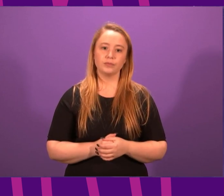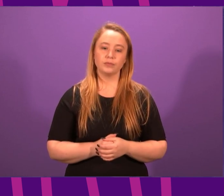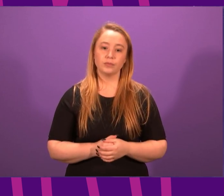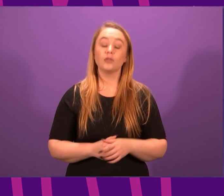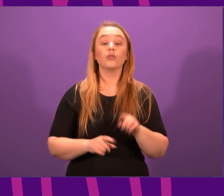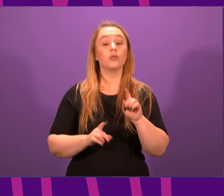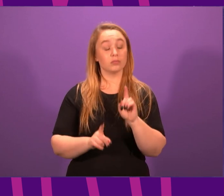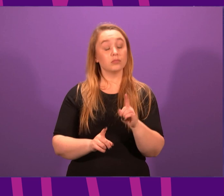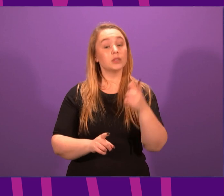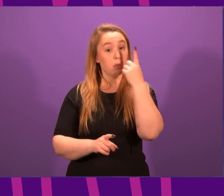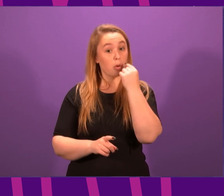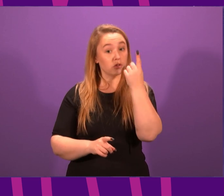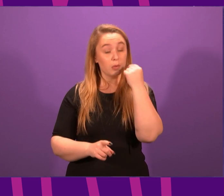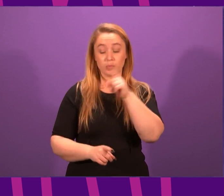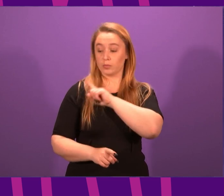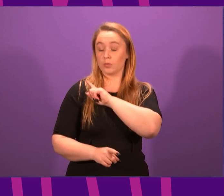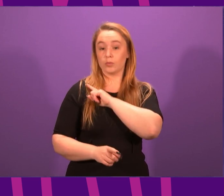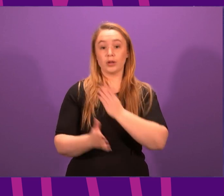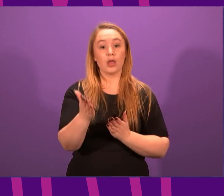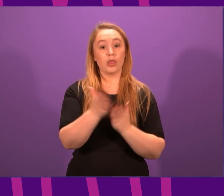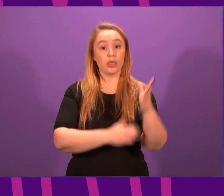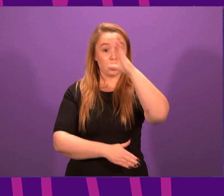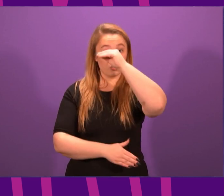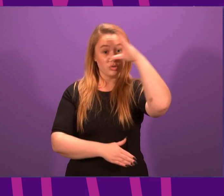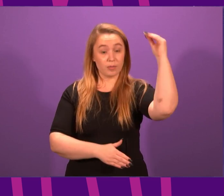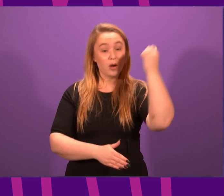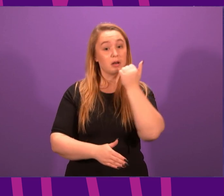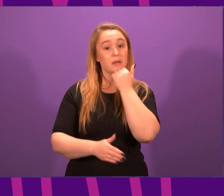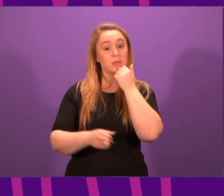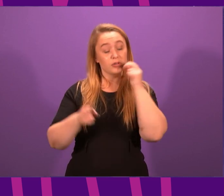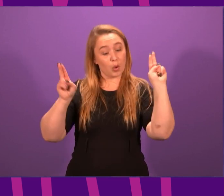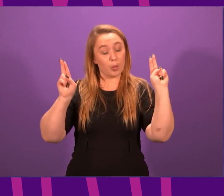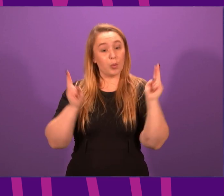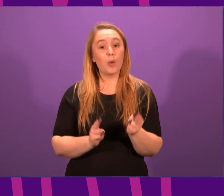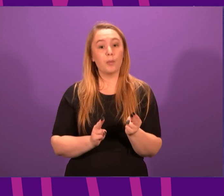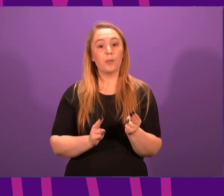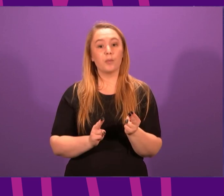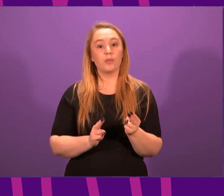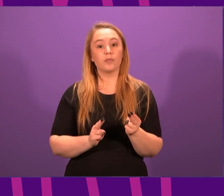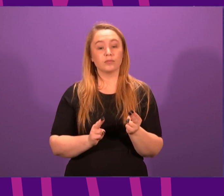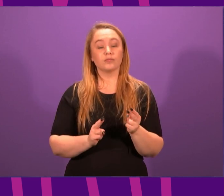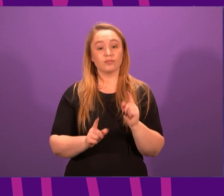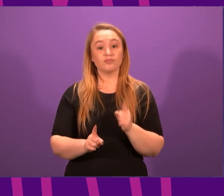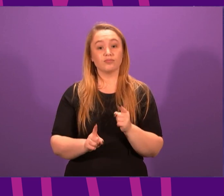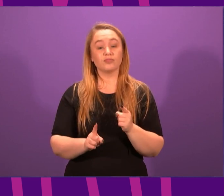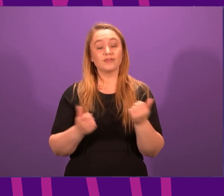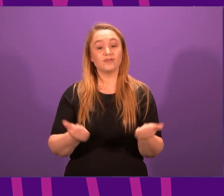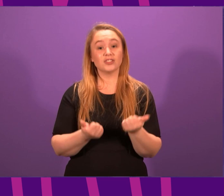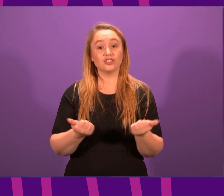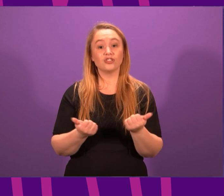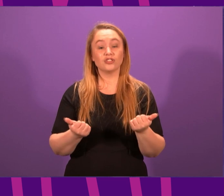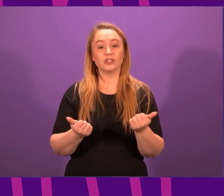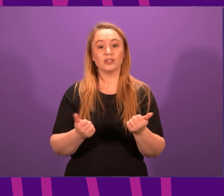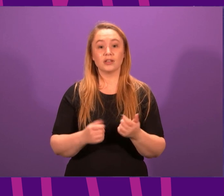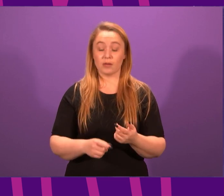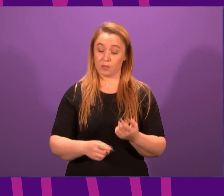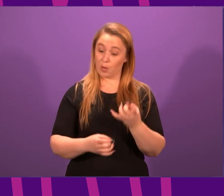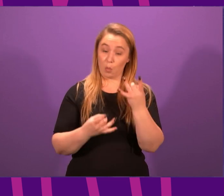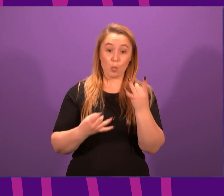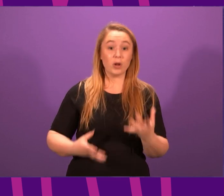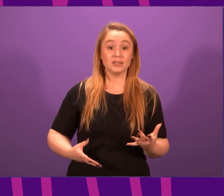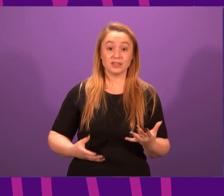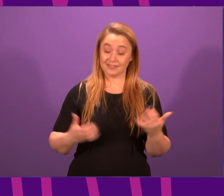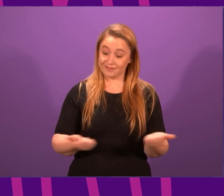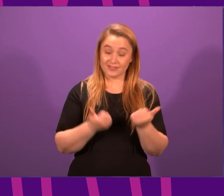is possible because over the summer we got to the very low levels of transmission that would be needed for that. If we can do that once, we